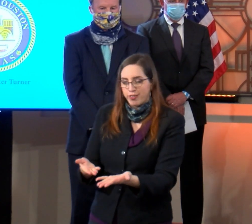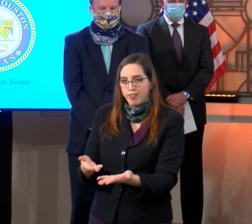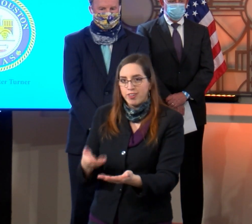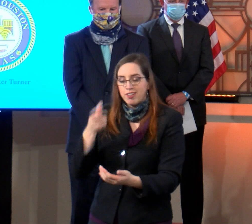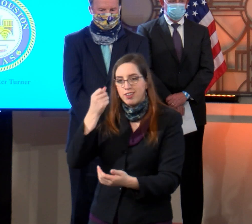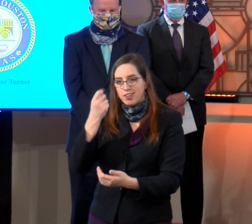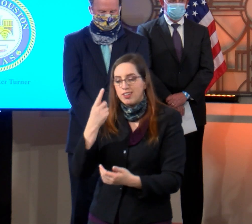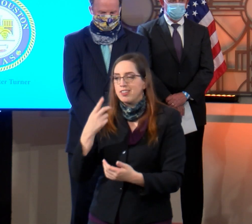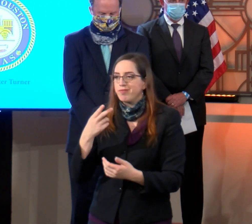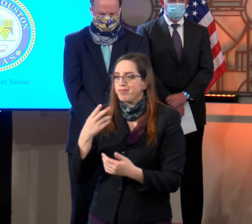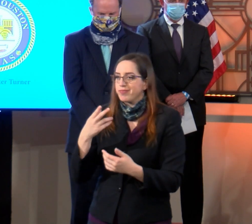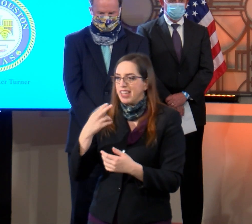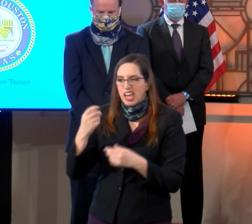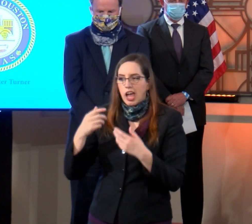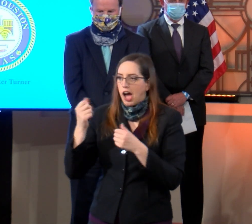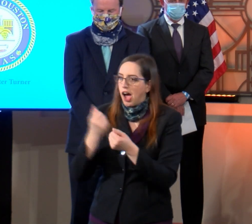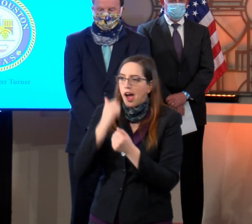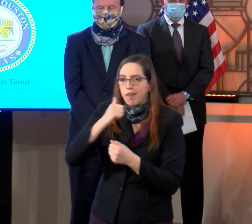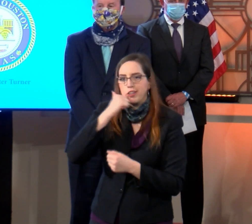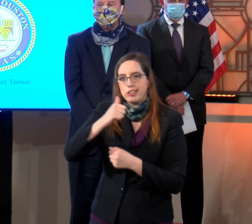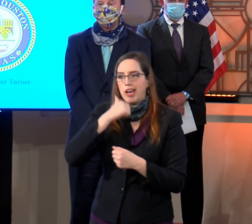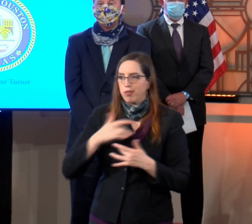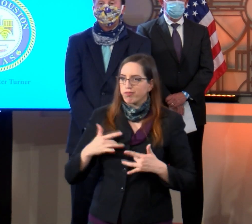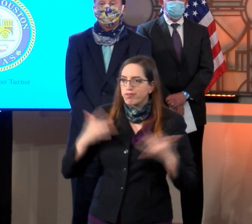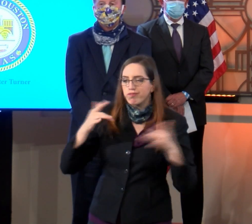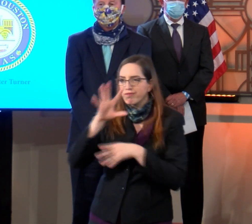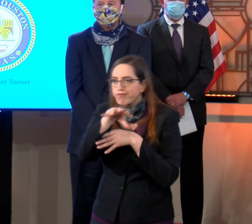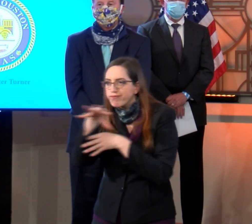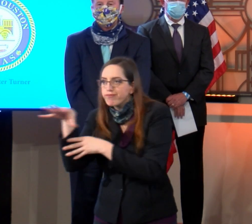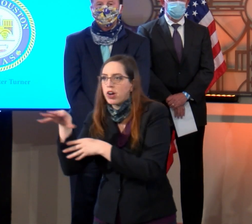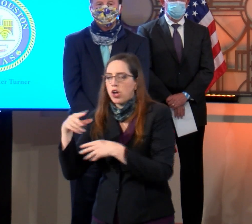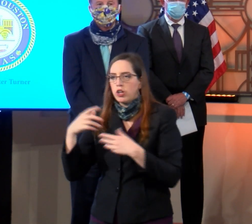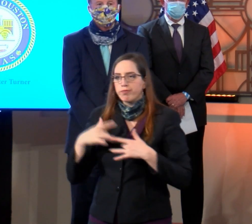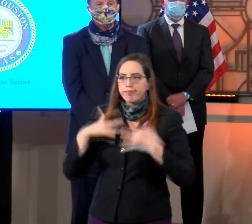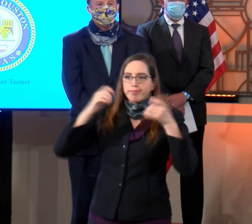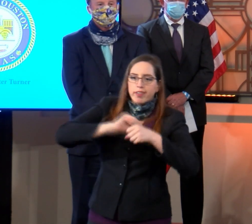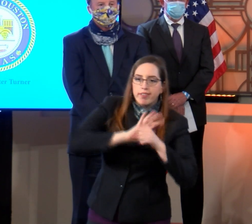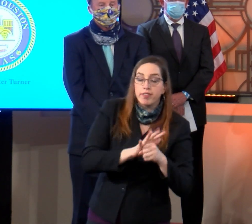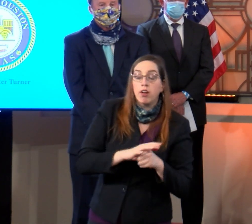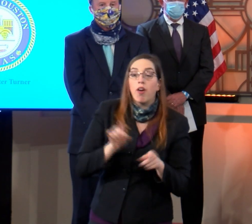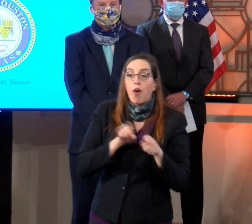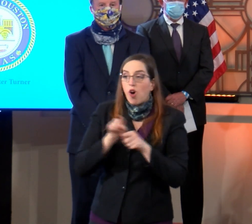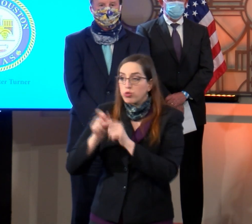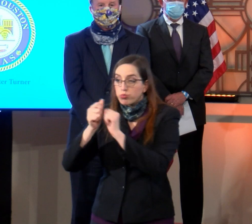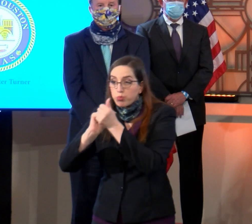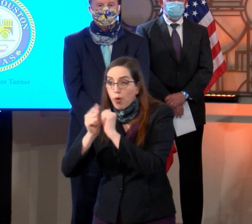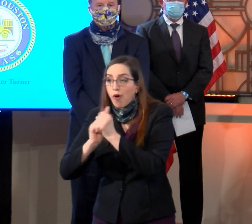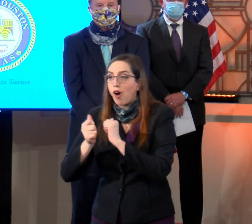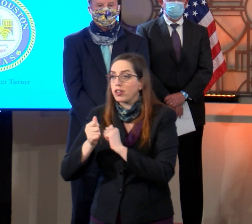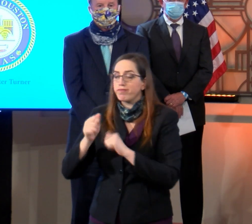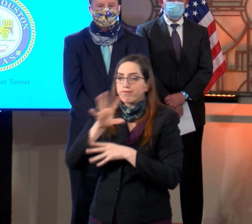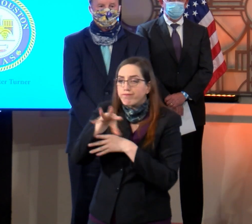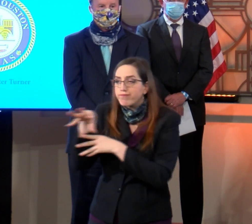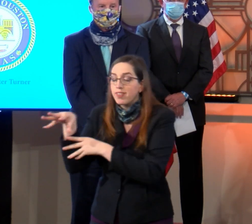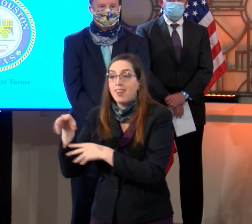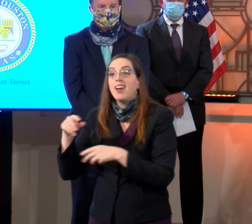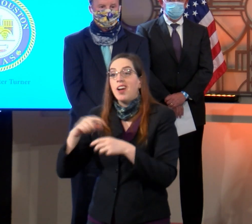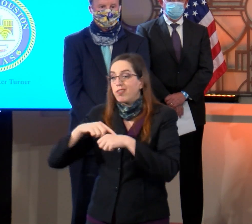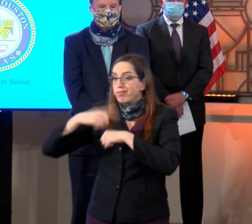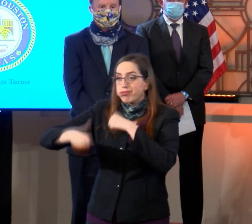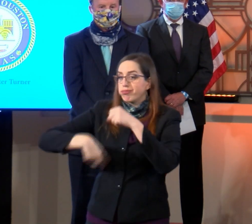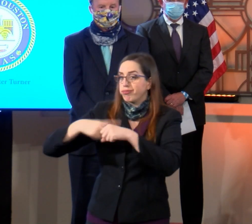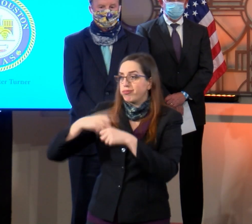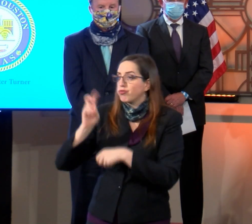daily coronavirus updates, he covered all the major sporting events and traveled the world with some of our